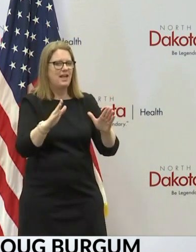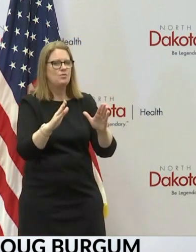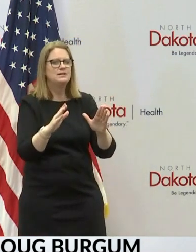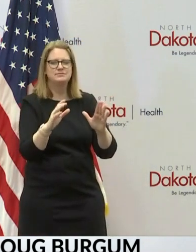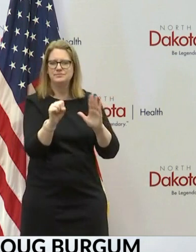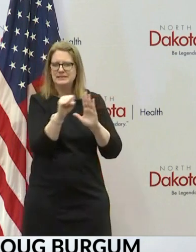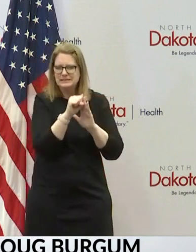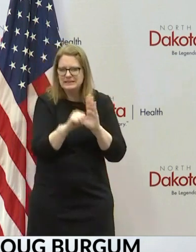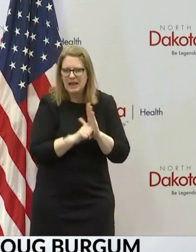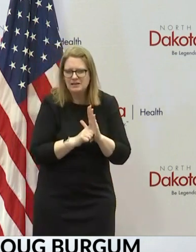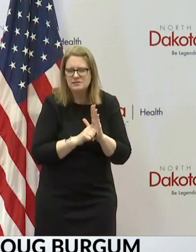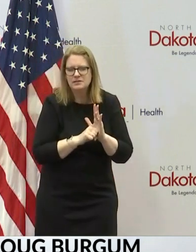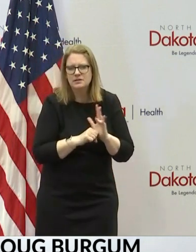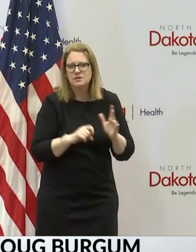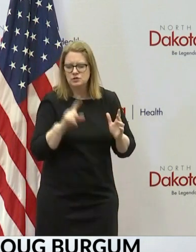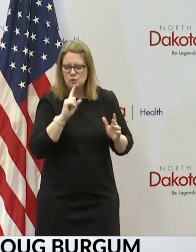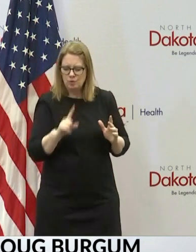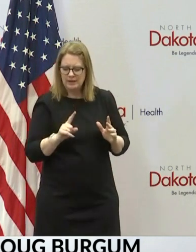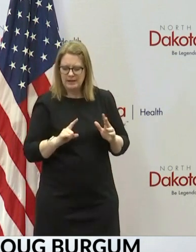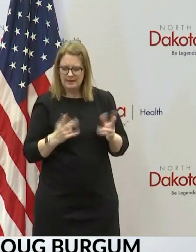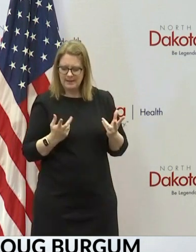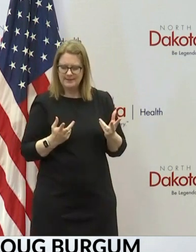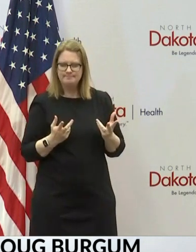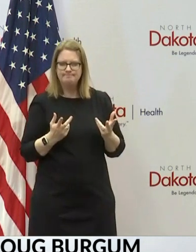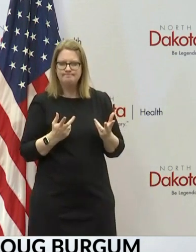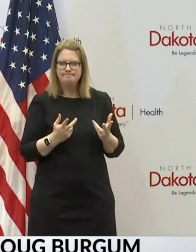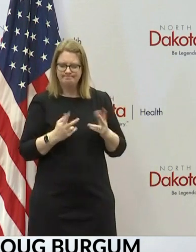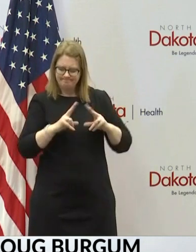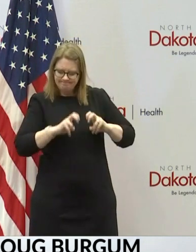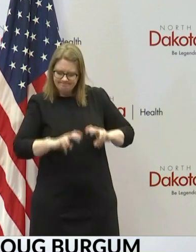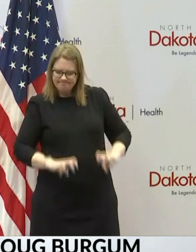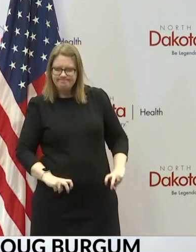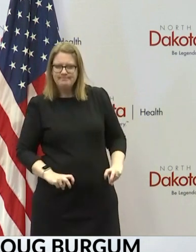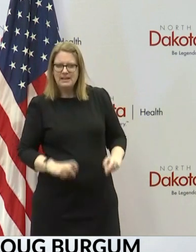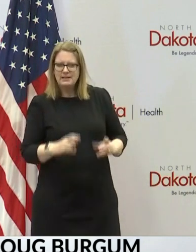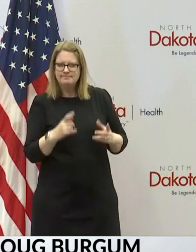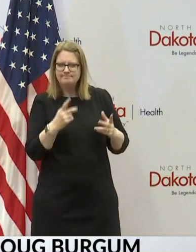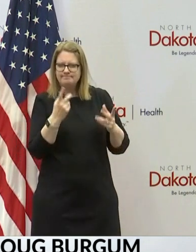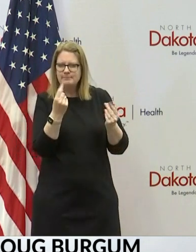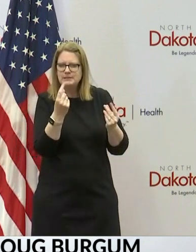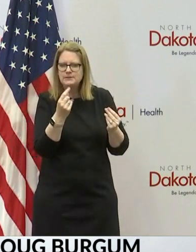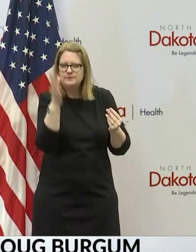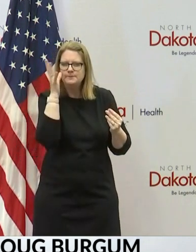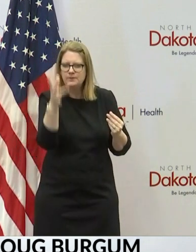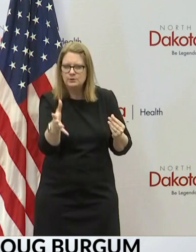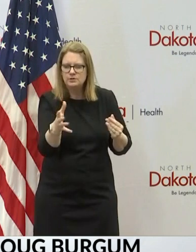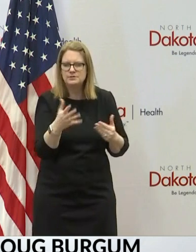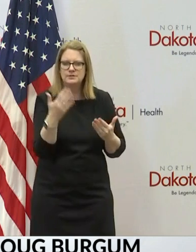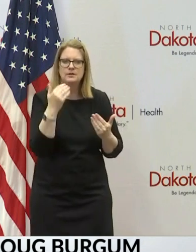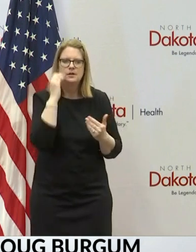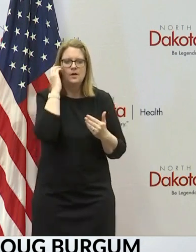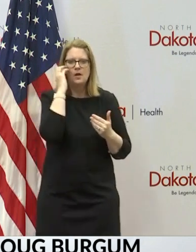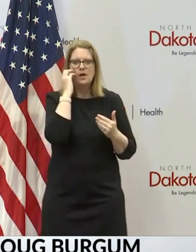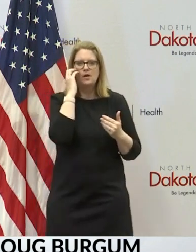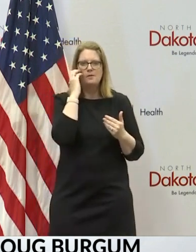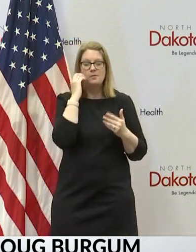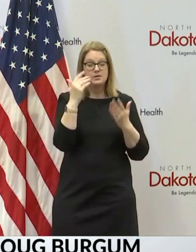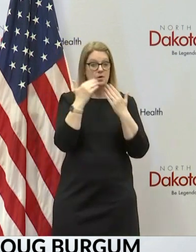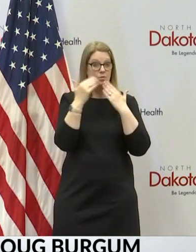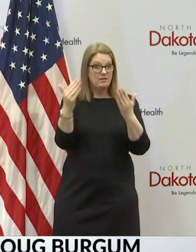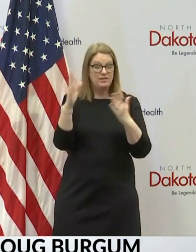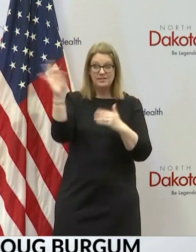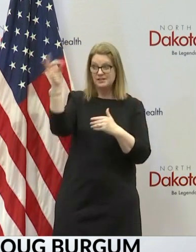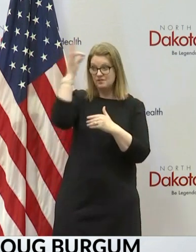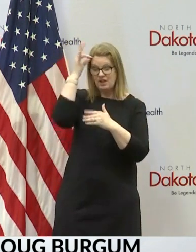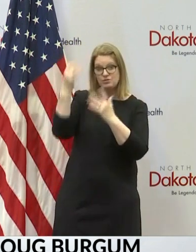states to determine their own destiny as they deal with this. So also want to thank, as grateful as we are to all those federal